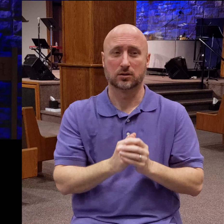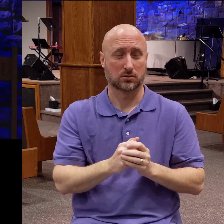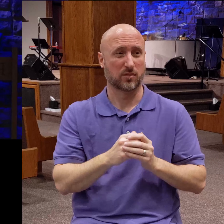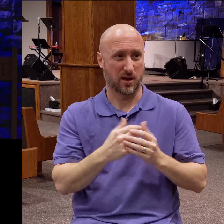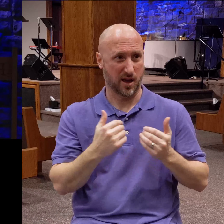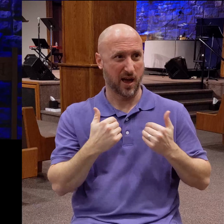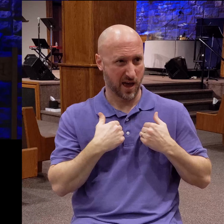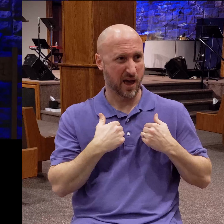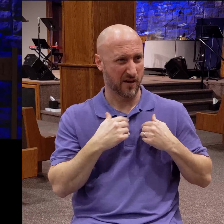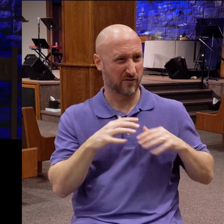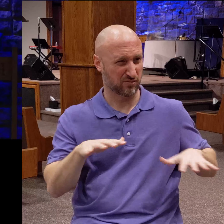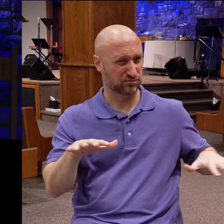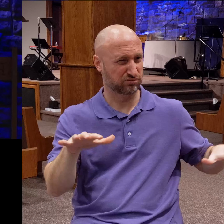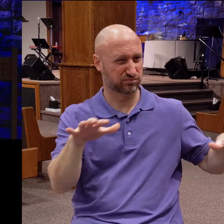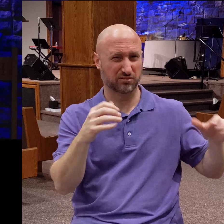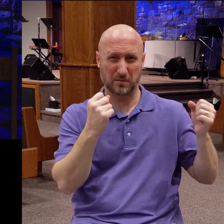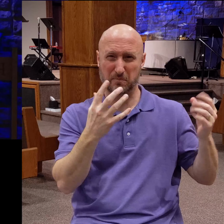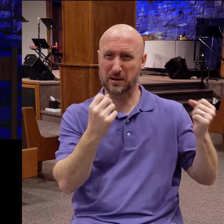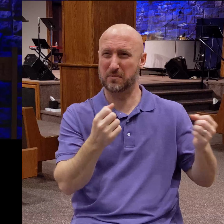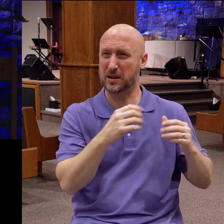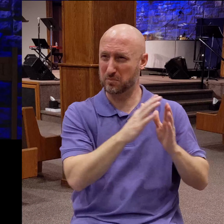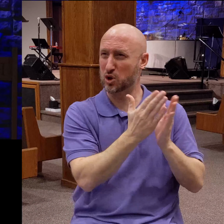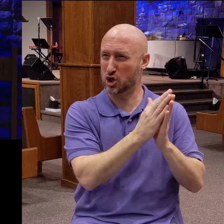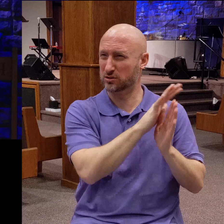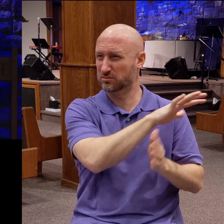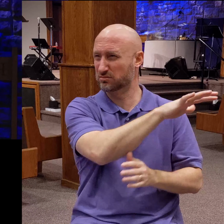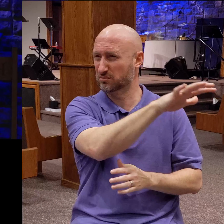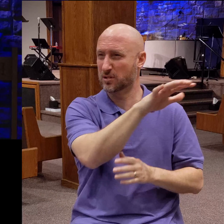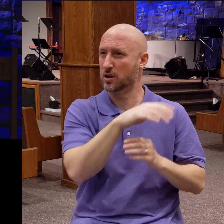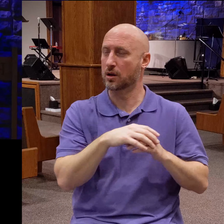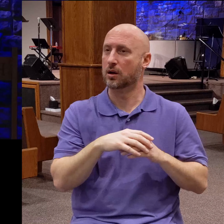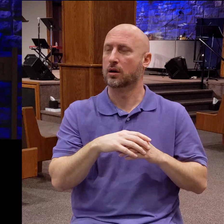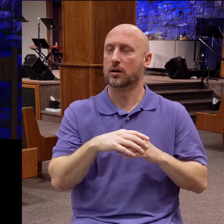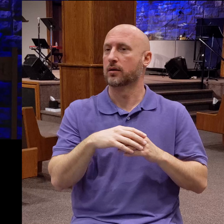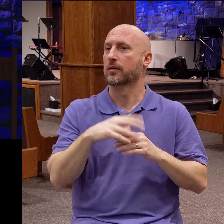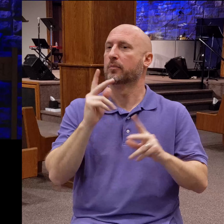have surrounded mankind.